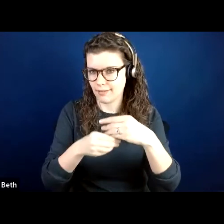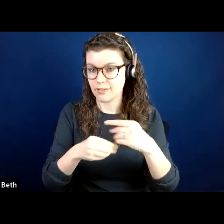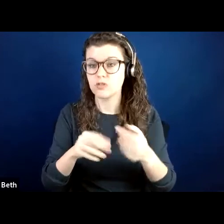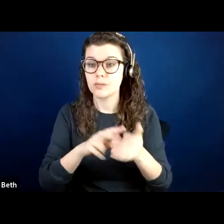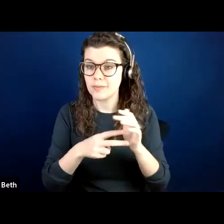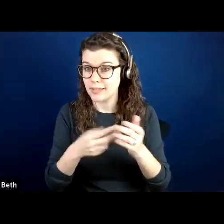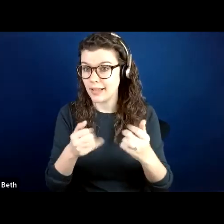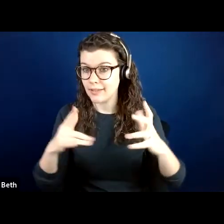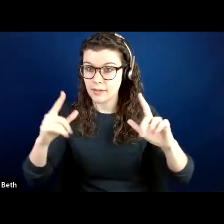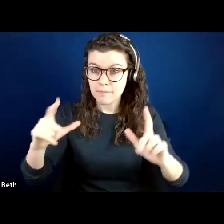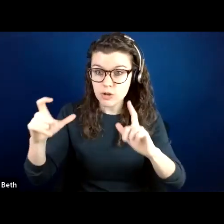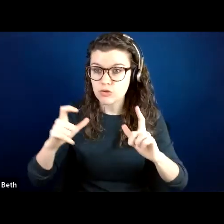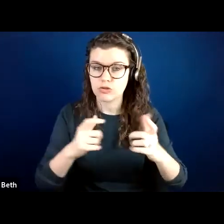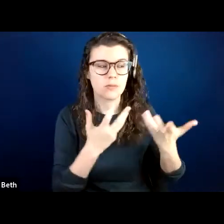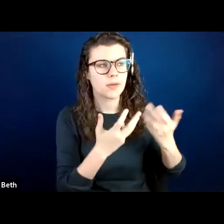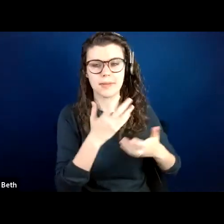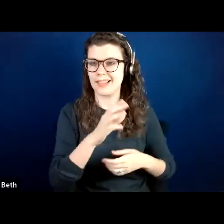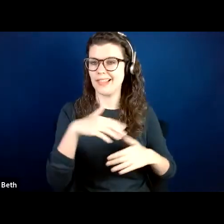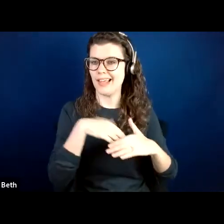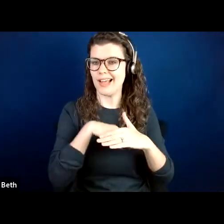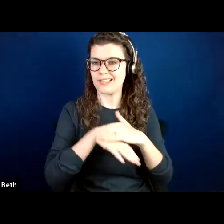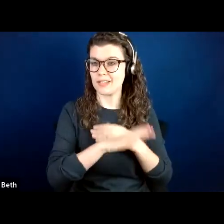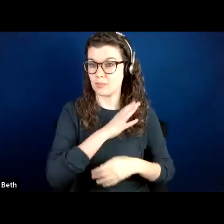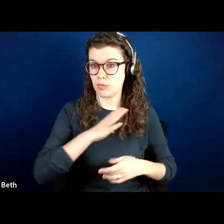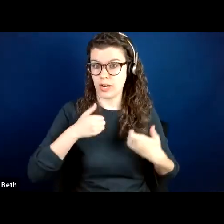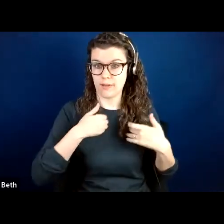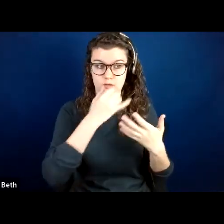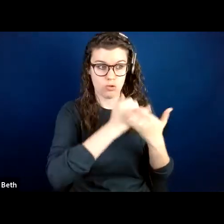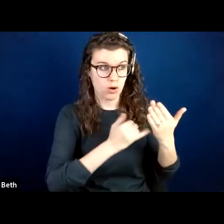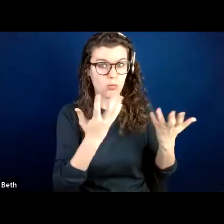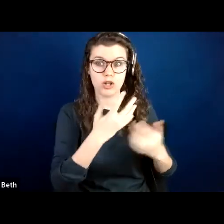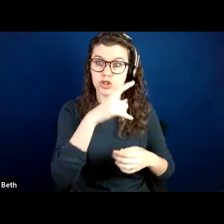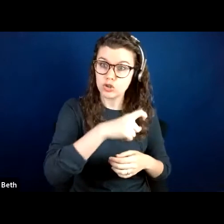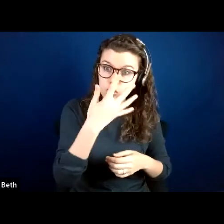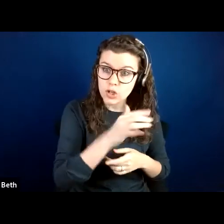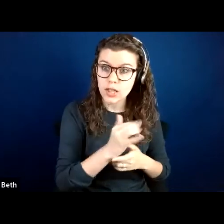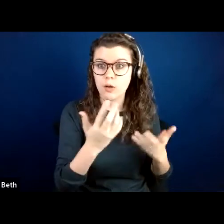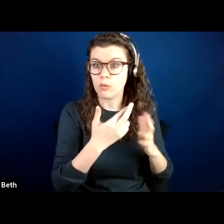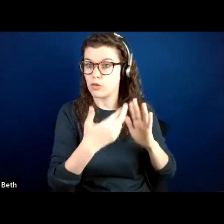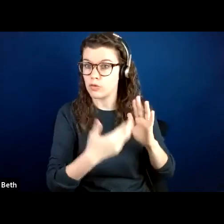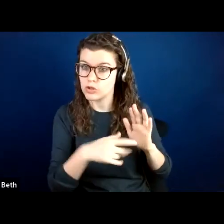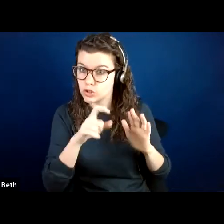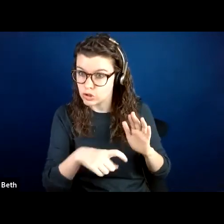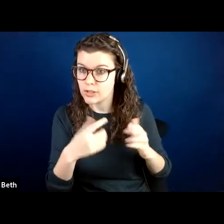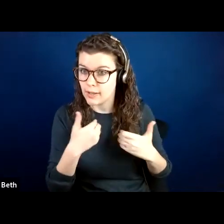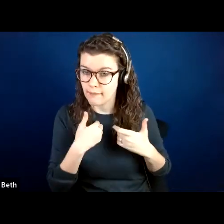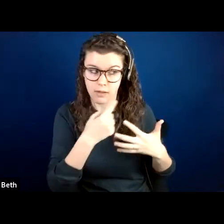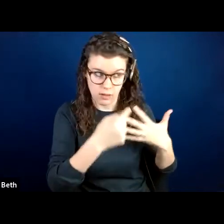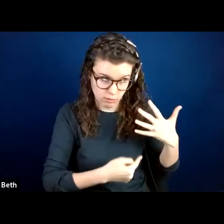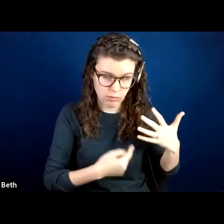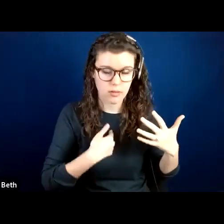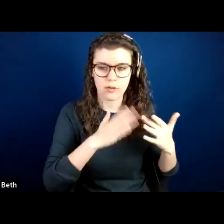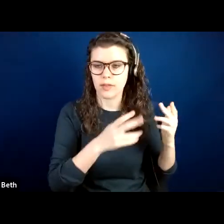that are available on what that is supposed to look like, what the standard is, how it's supposed to look. And then